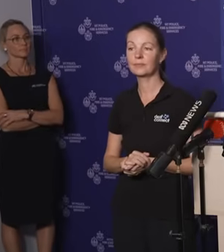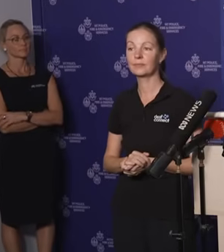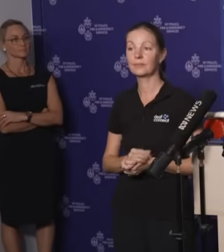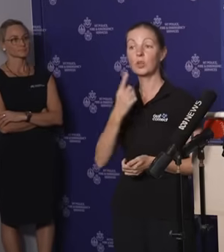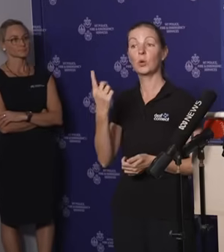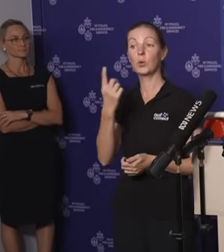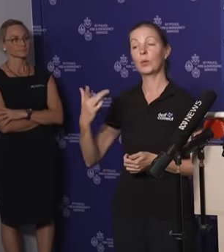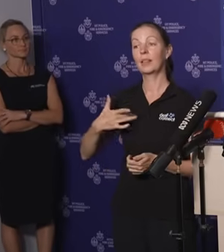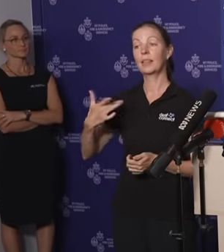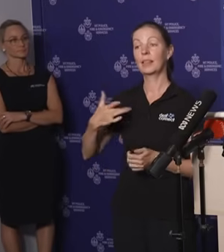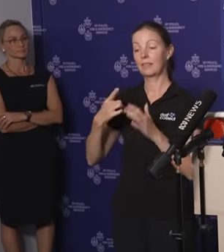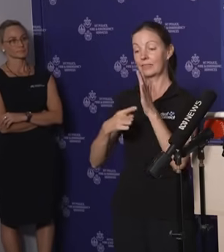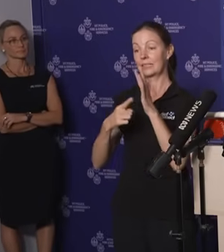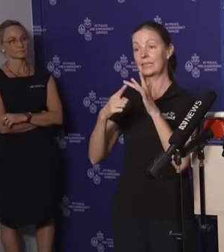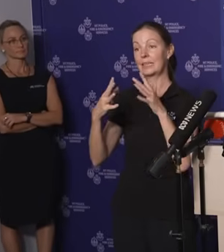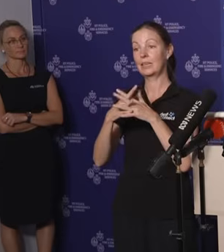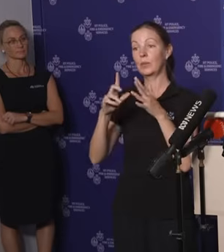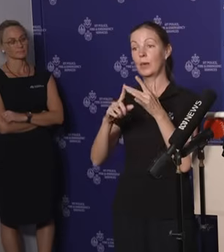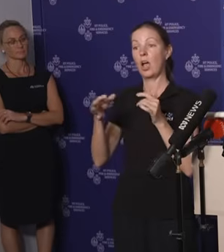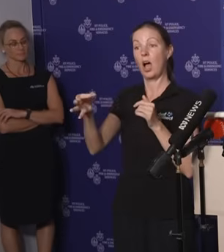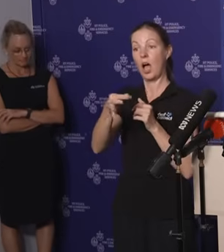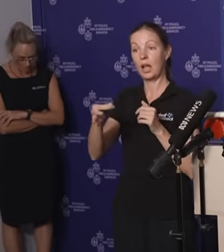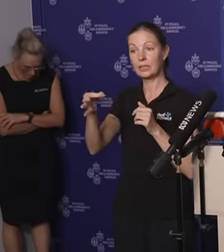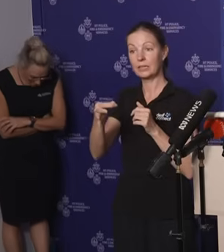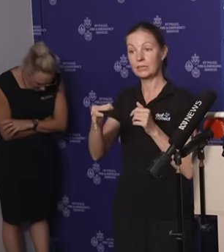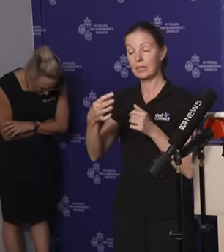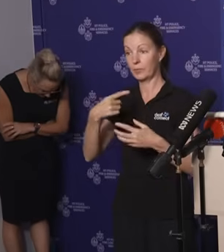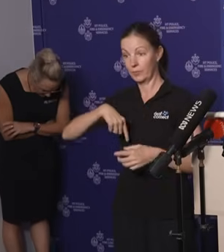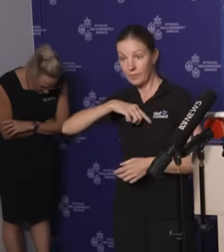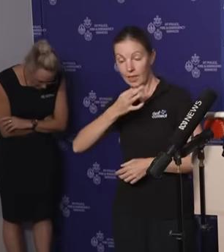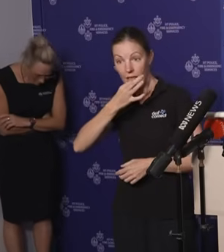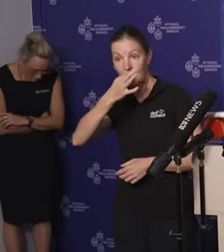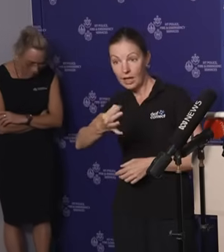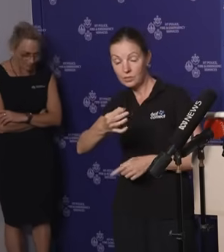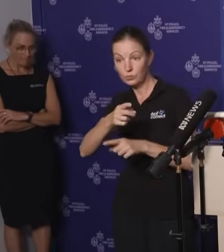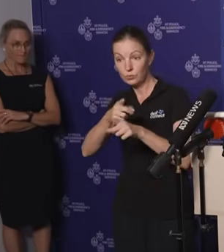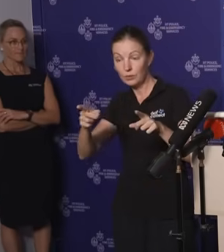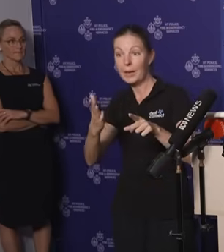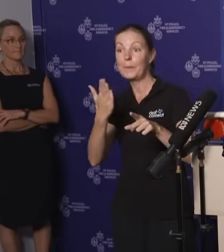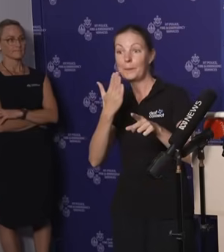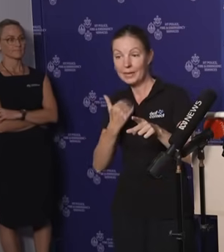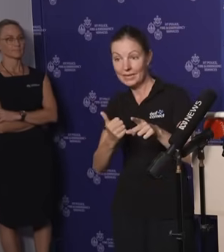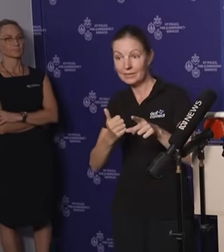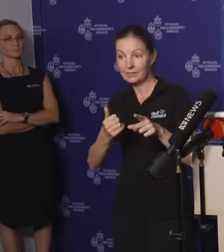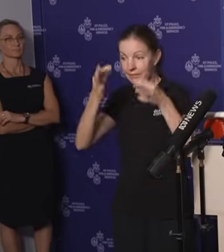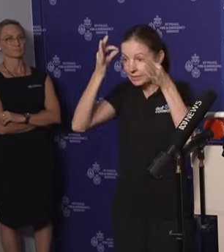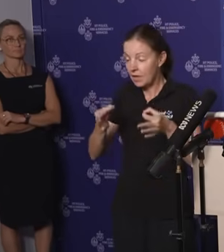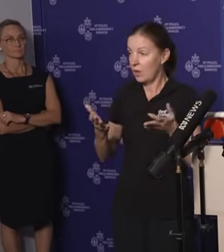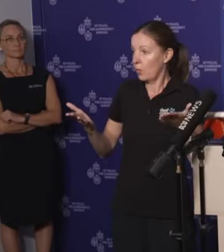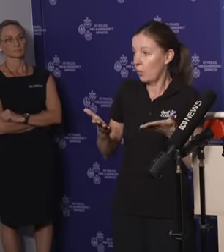Residents in the Tiwi Islands are asked to find their place of shelter and to be there before dark tonight.